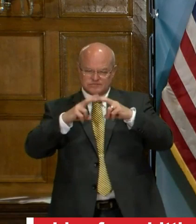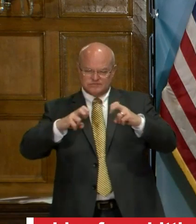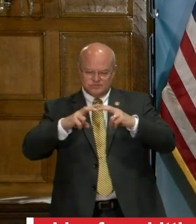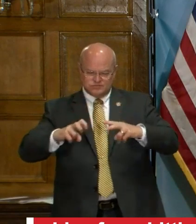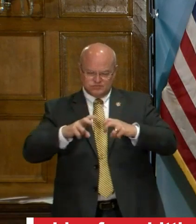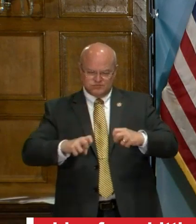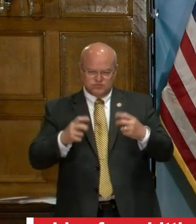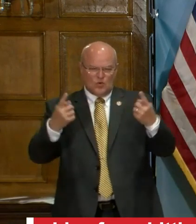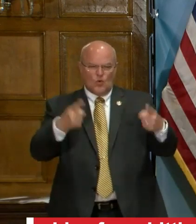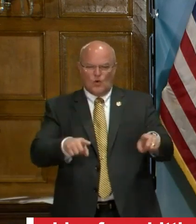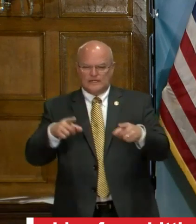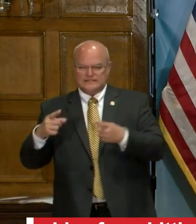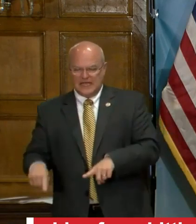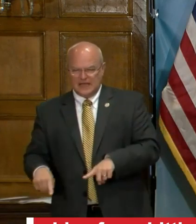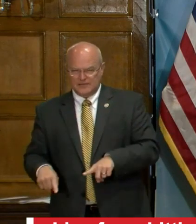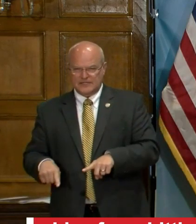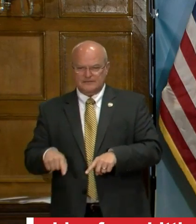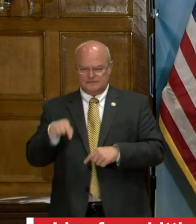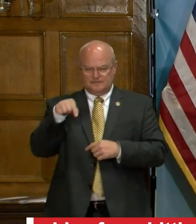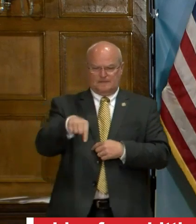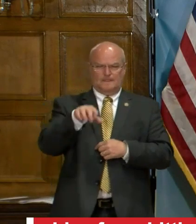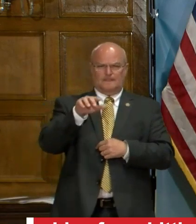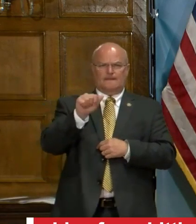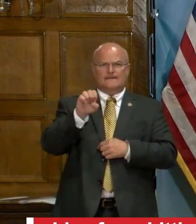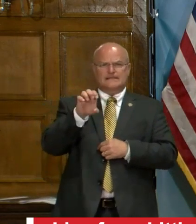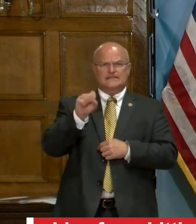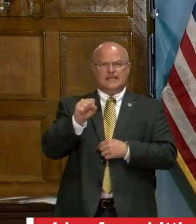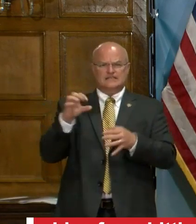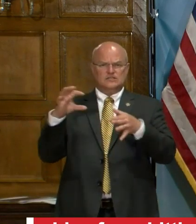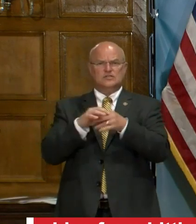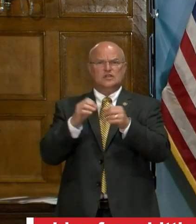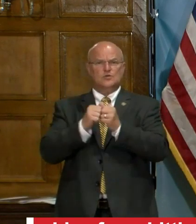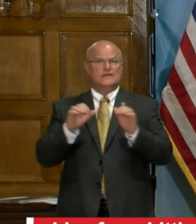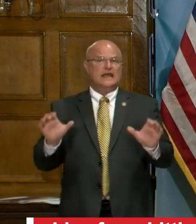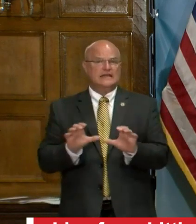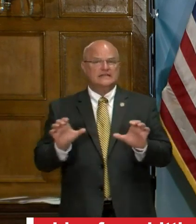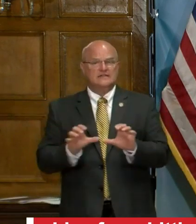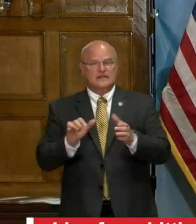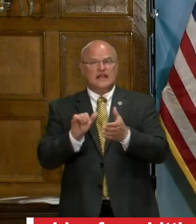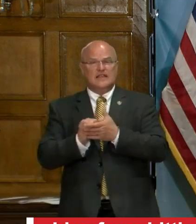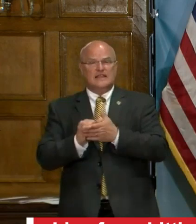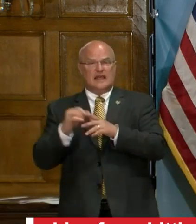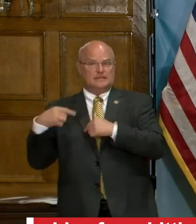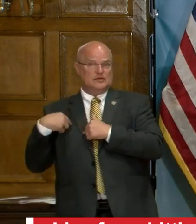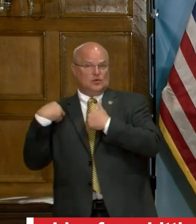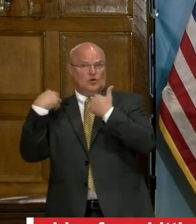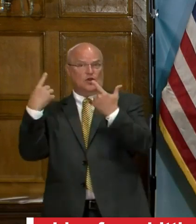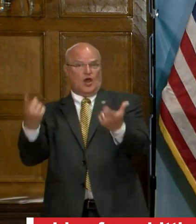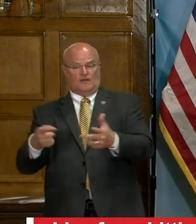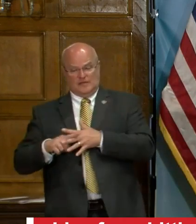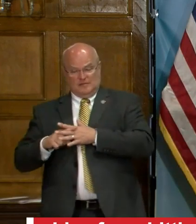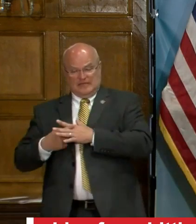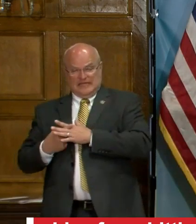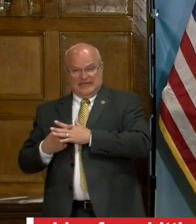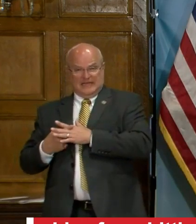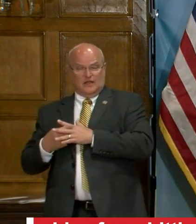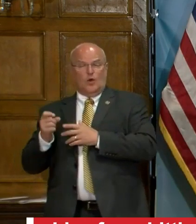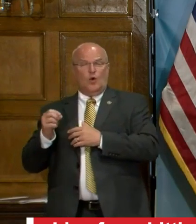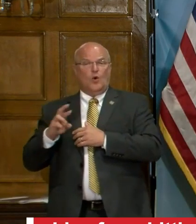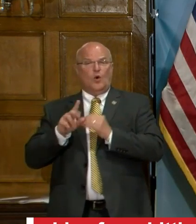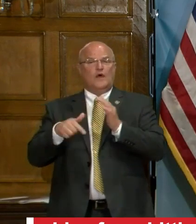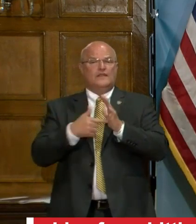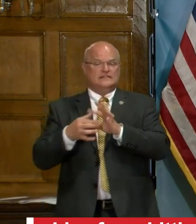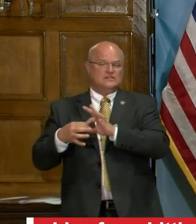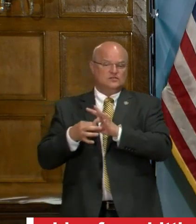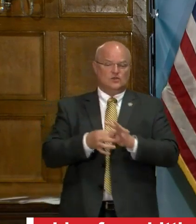what's happening. Are these cases that were associated with activities that have been going on from the beginning, or are